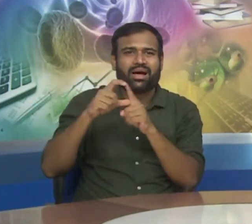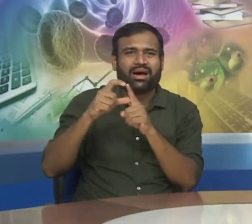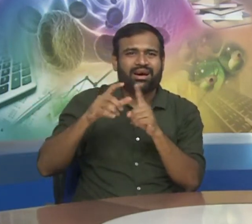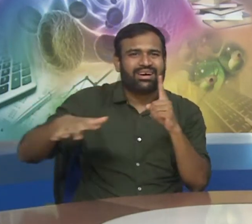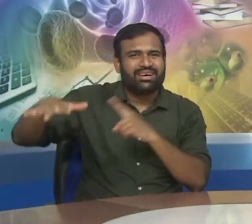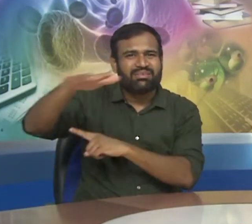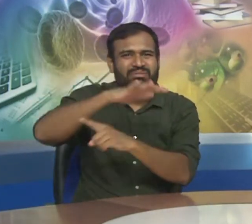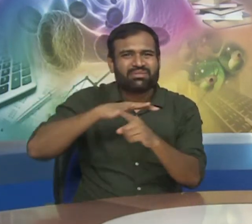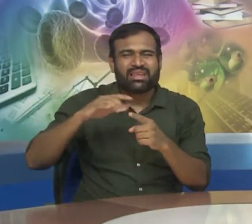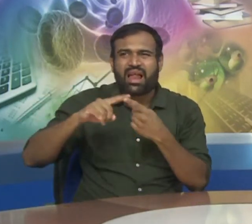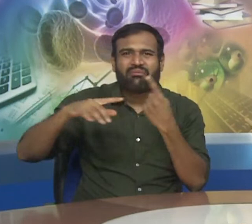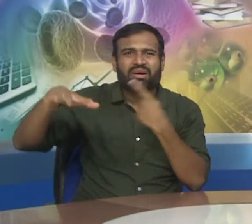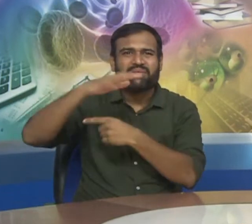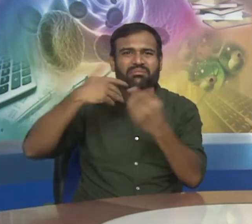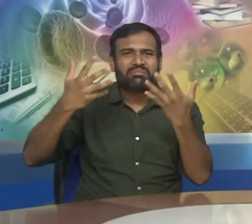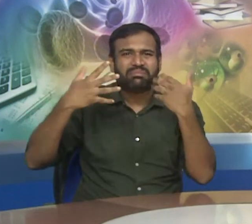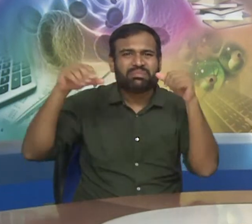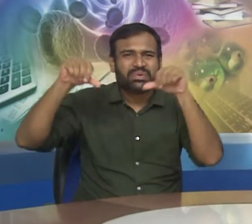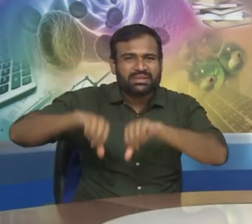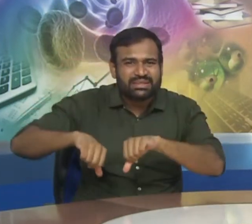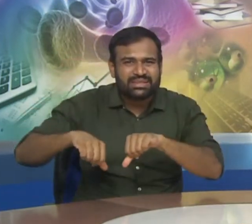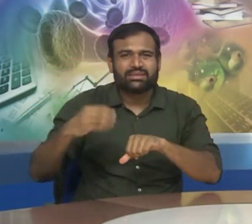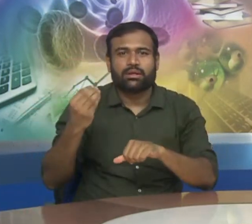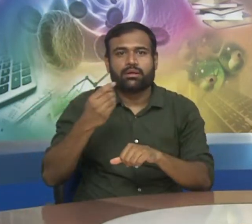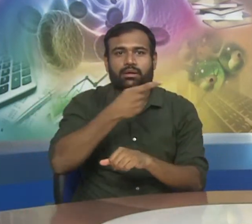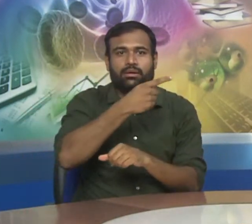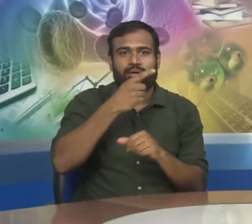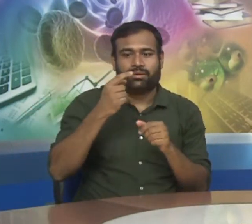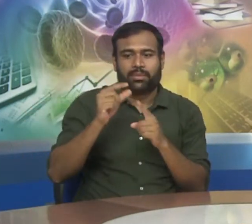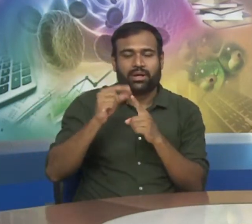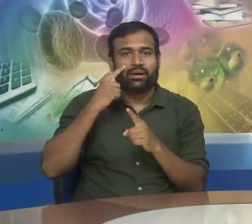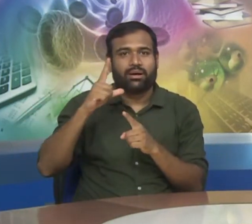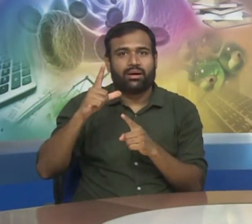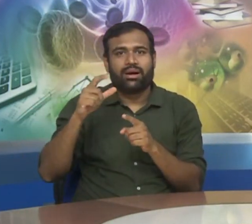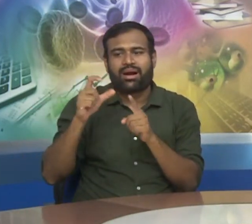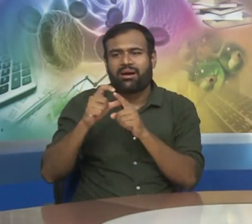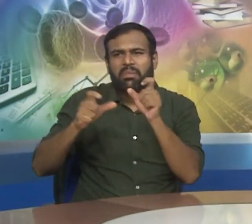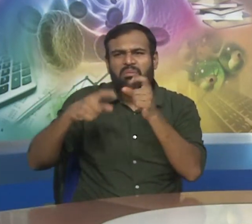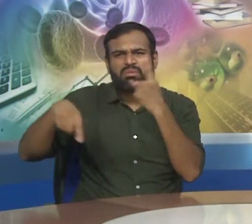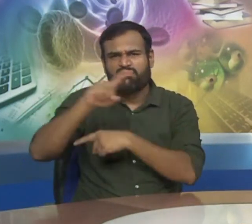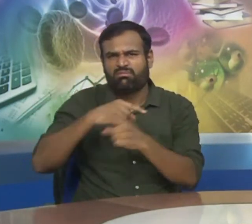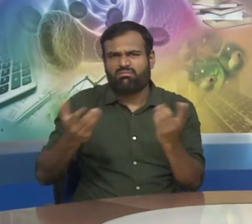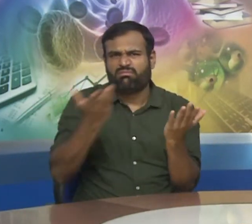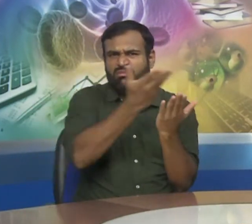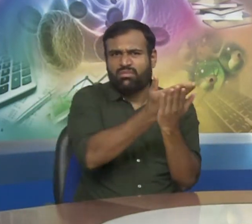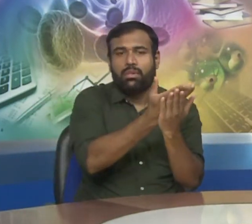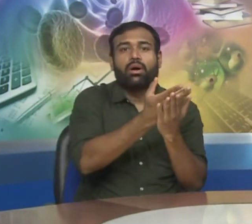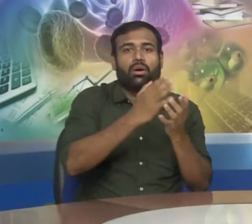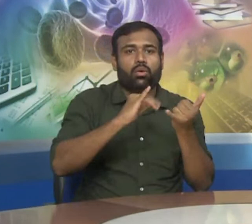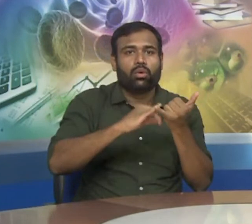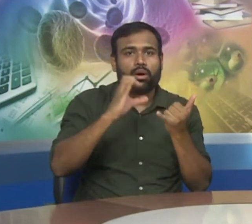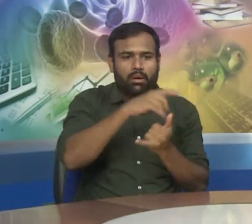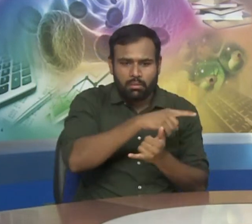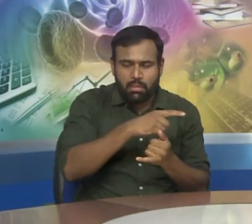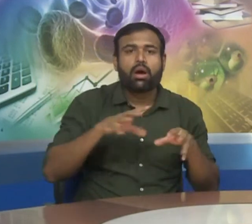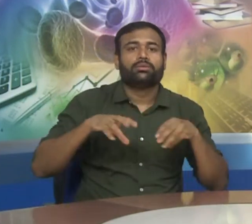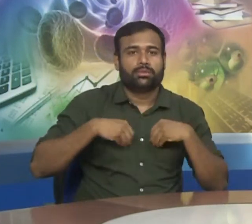directly or indirectly by it. People of Delhi filed PIL for protection of environment,